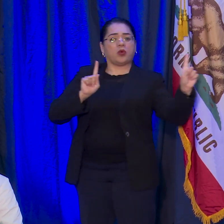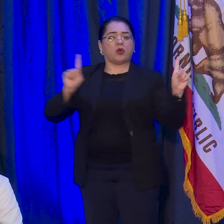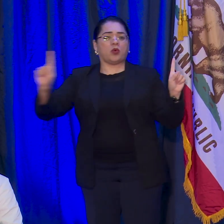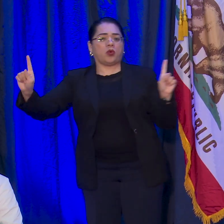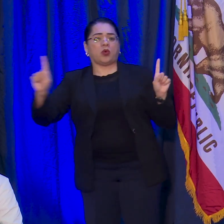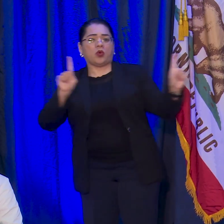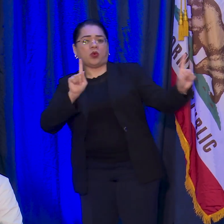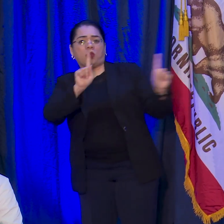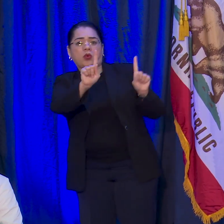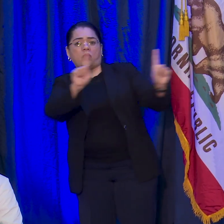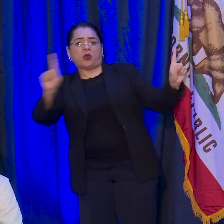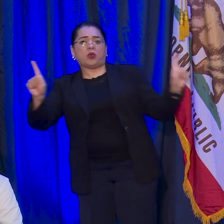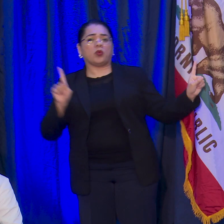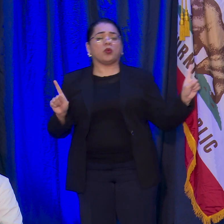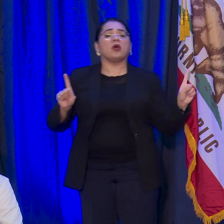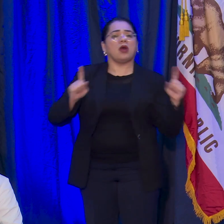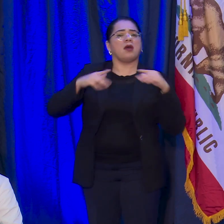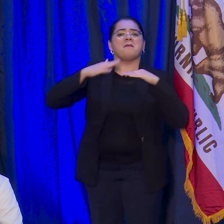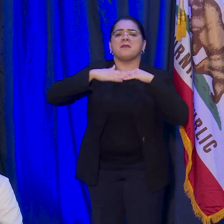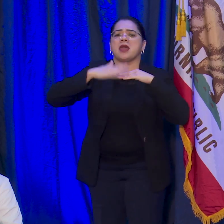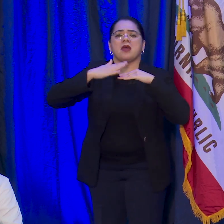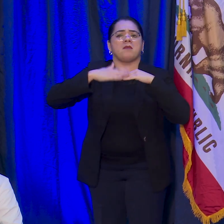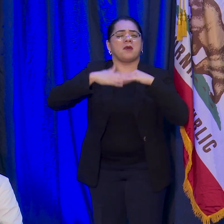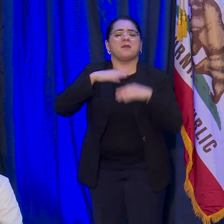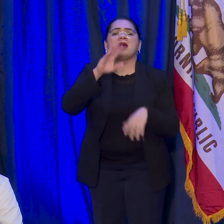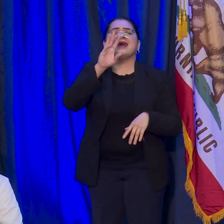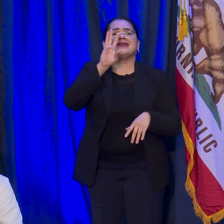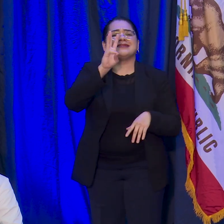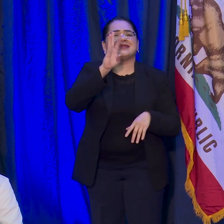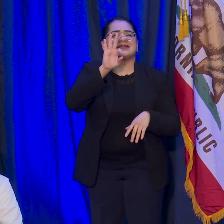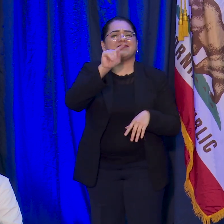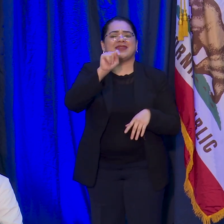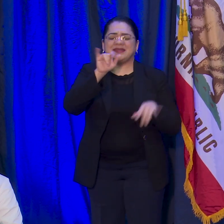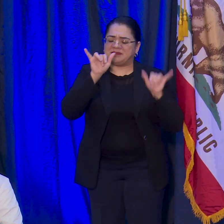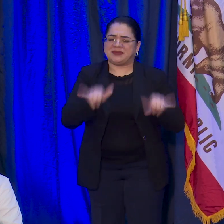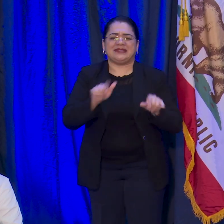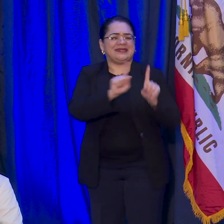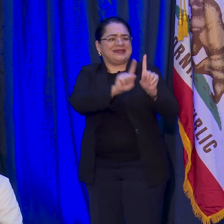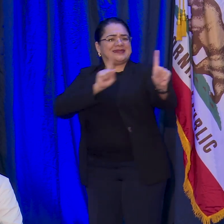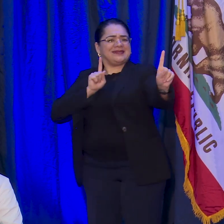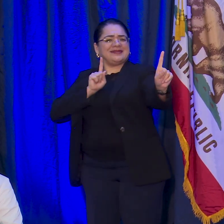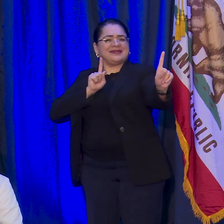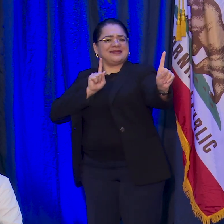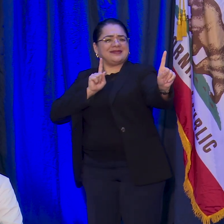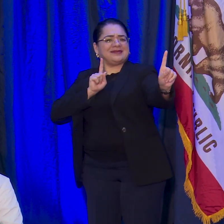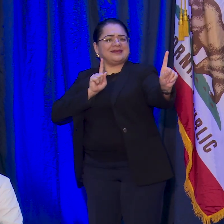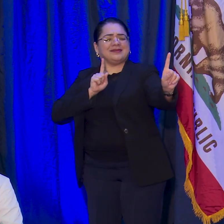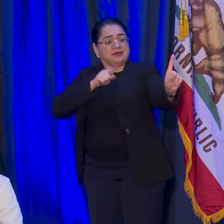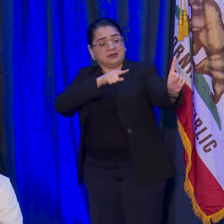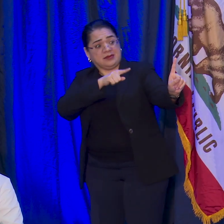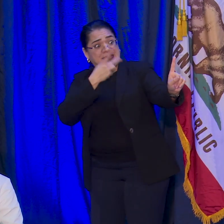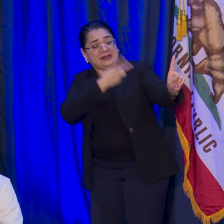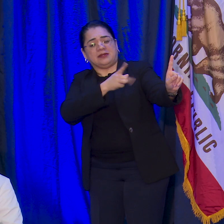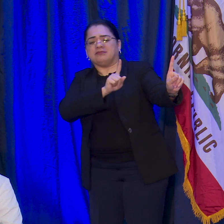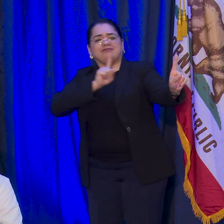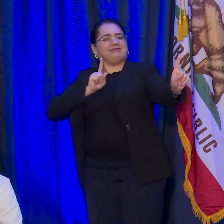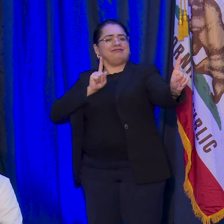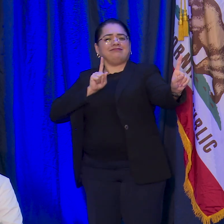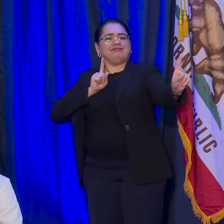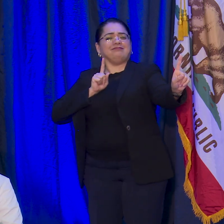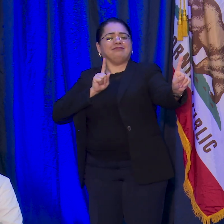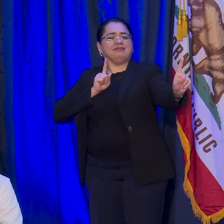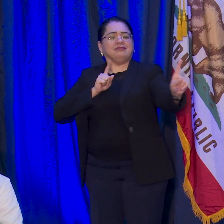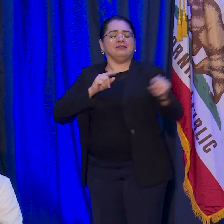rule of being at a minimum of 6 feet away from the next person that you are with.